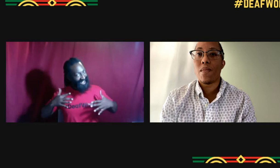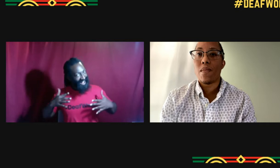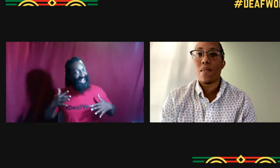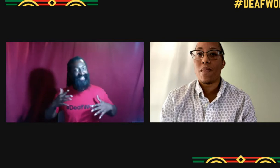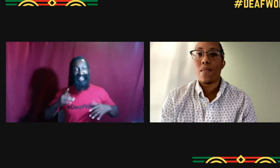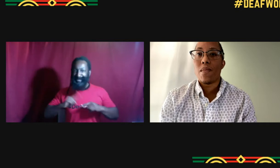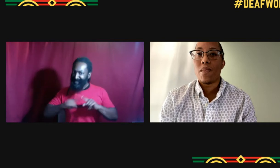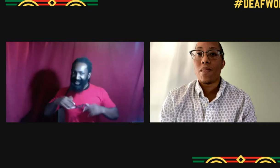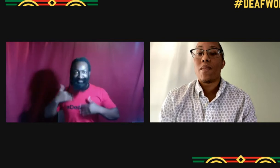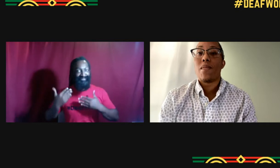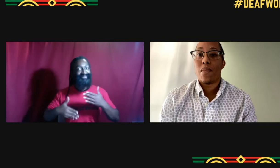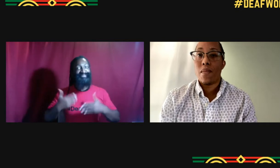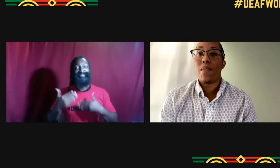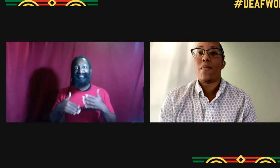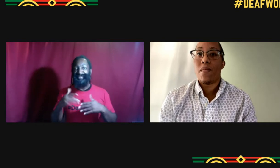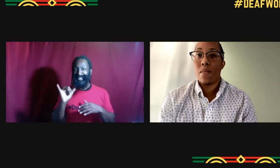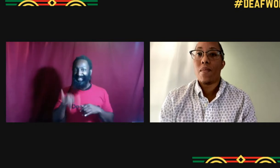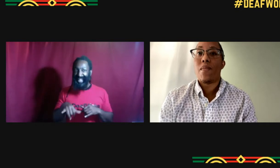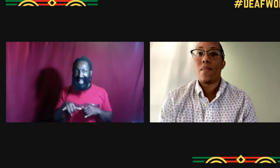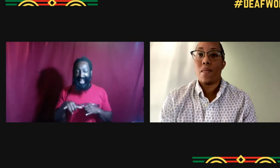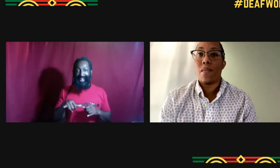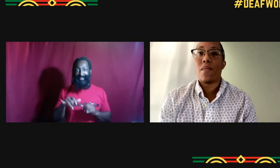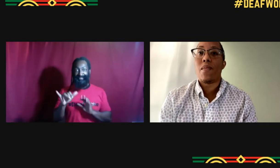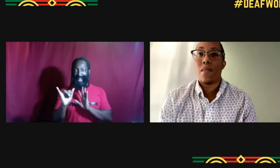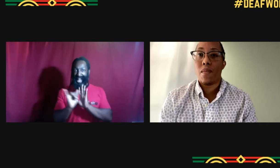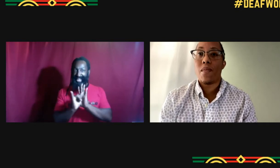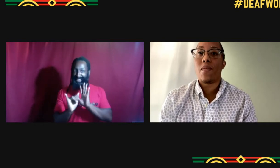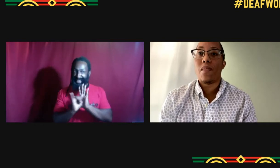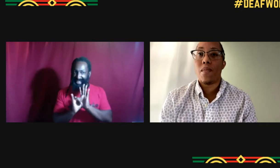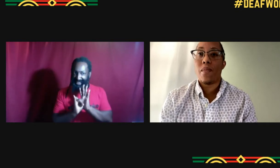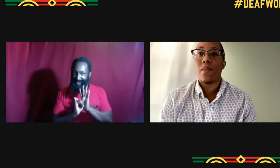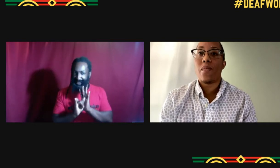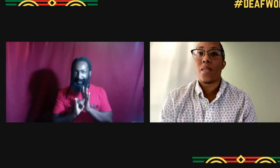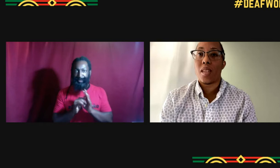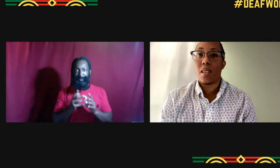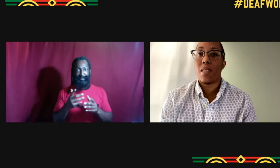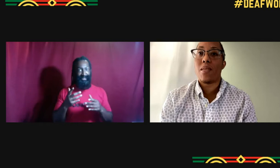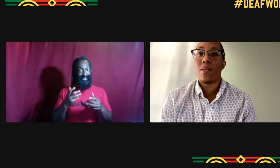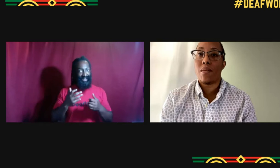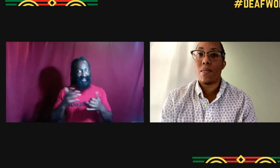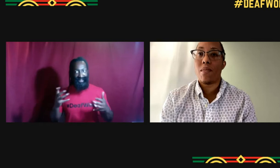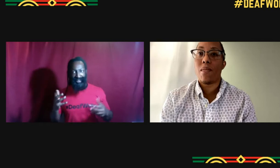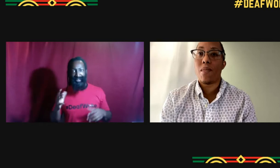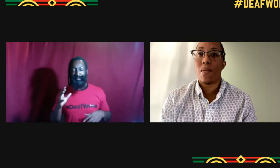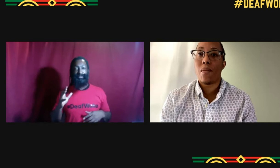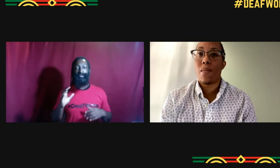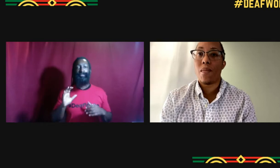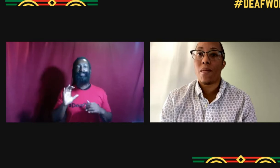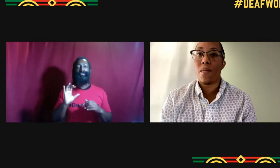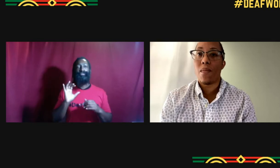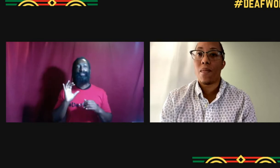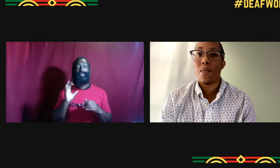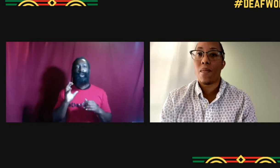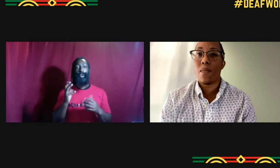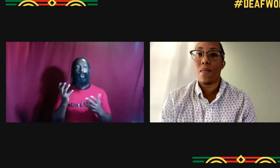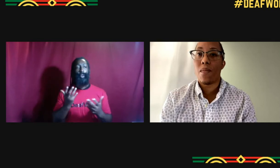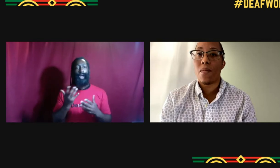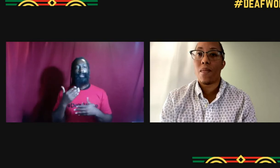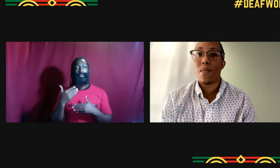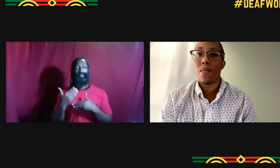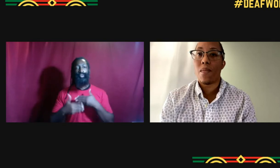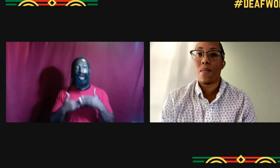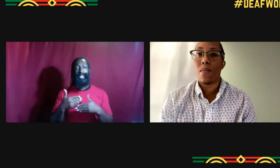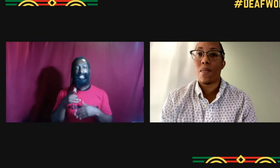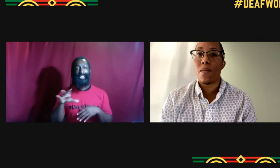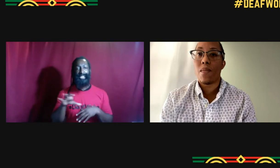You know, we had mentioned, you know, we had talked about that surgery, that transition, you know, preparing for it, that the anxiety, you know, getting